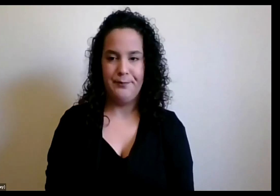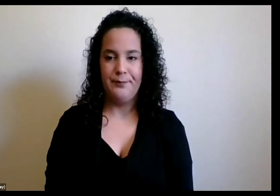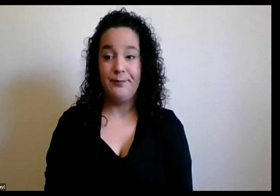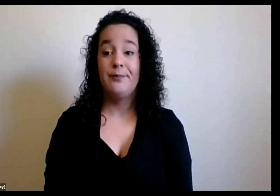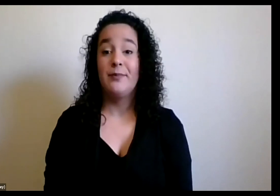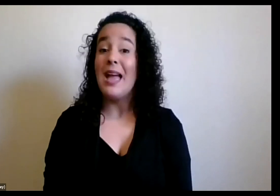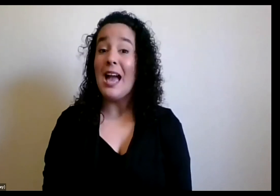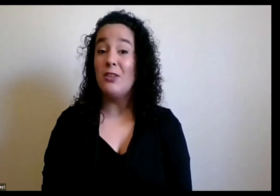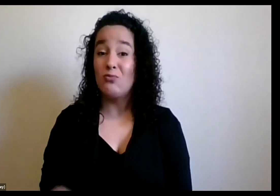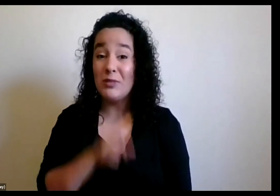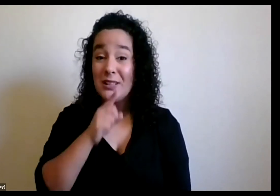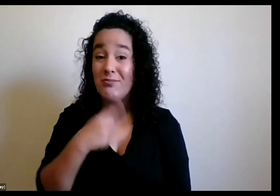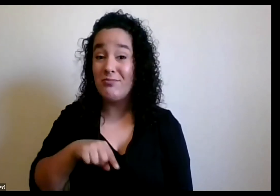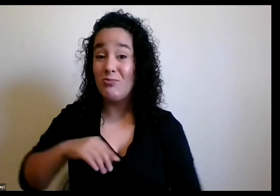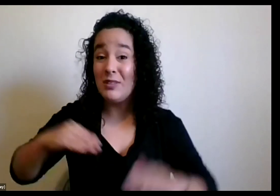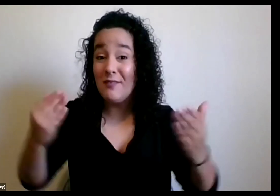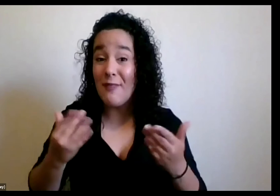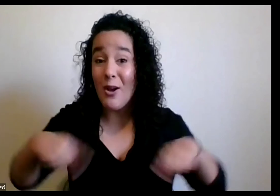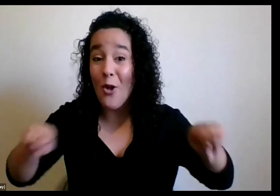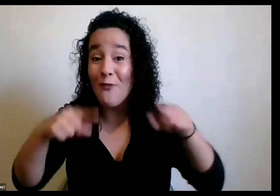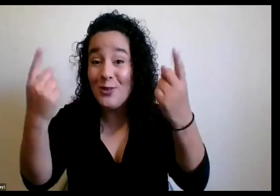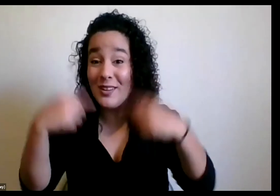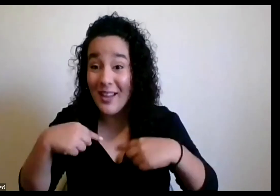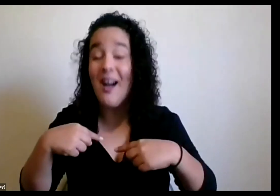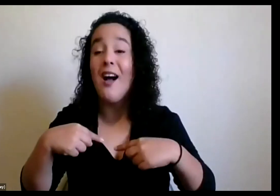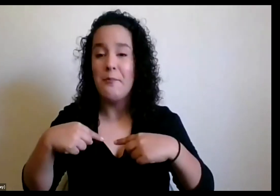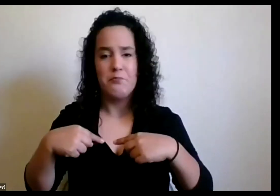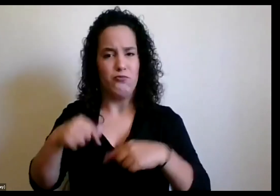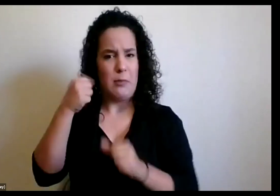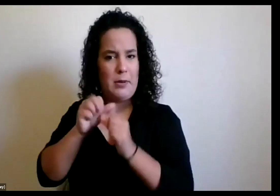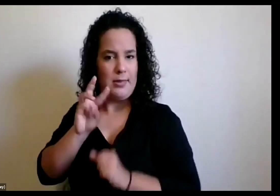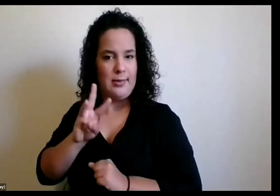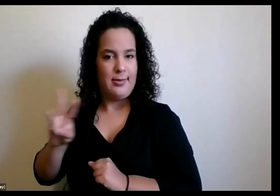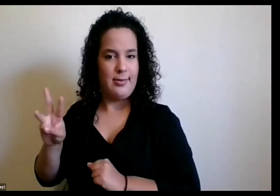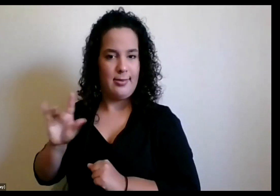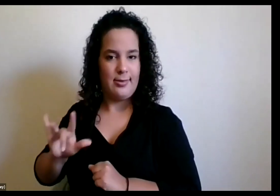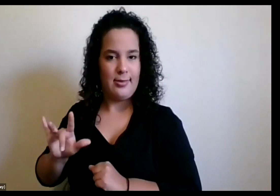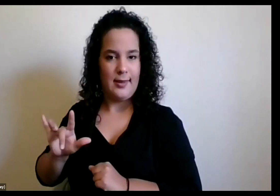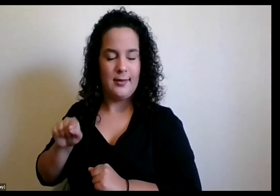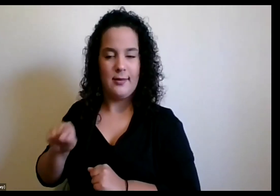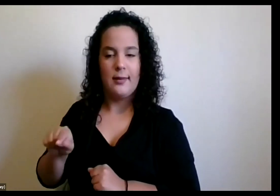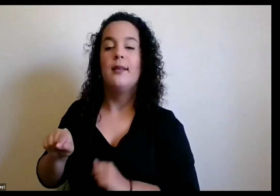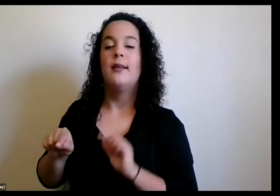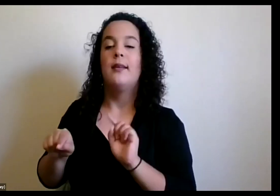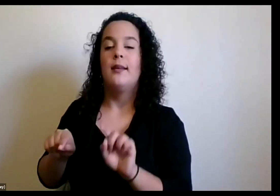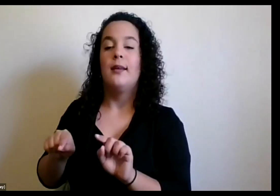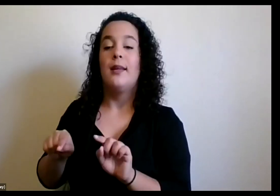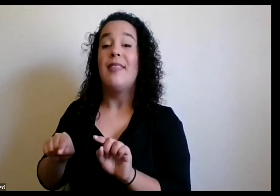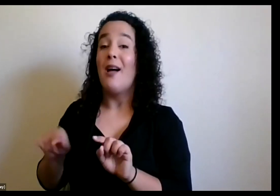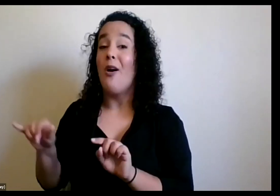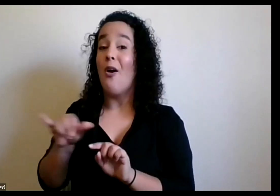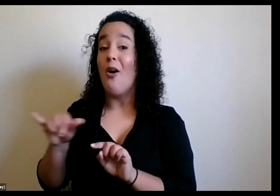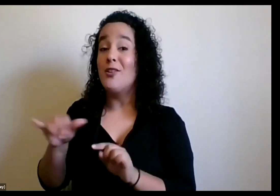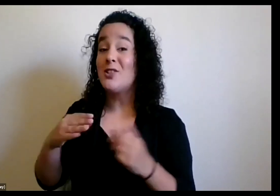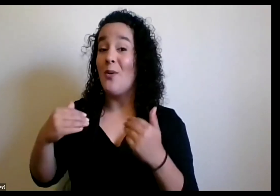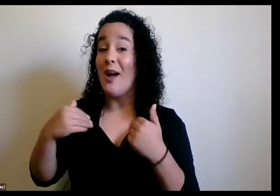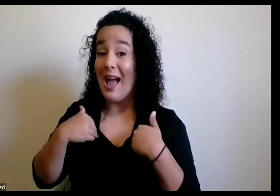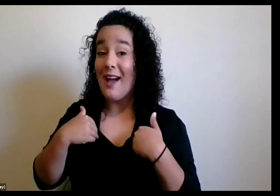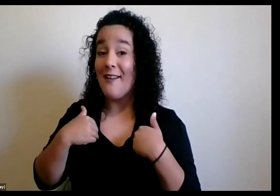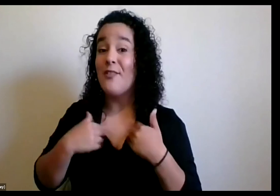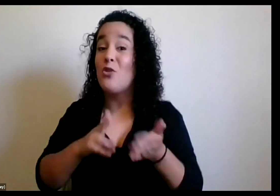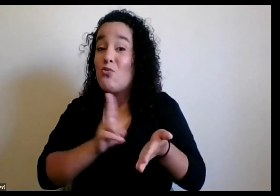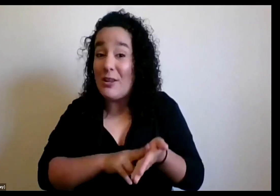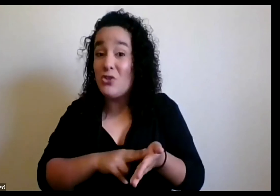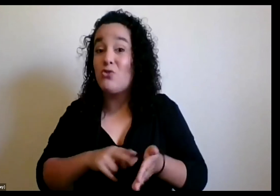us. And in addition to the overview that I dropped into the chat, I'm also going to give you the registration link. So if you want to